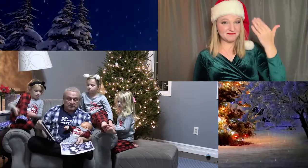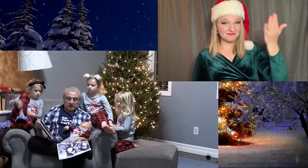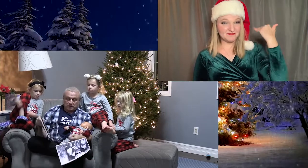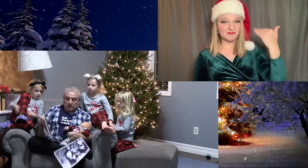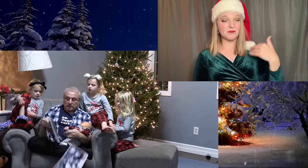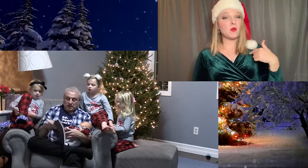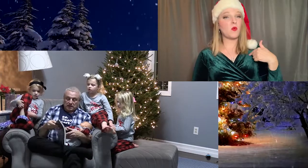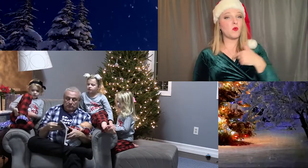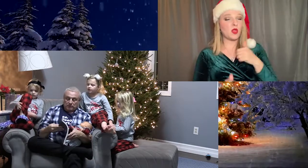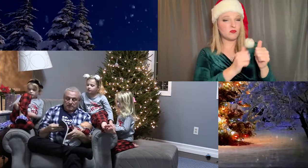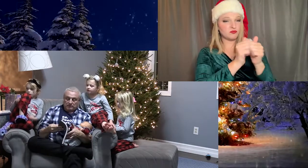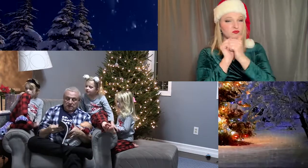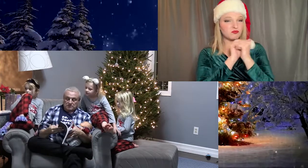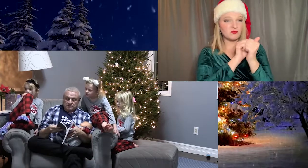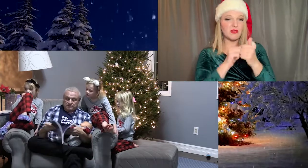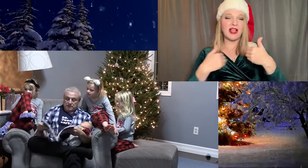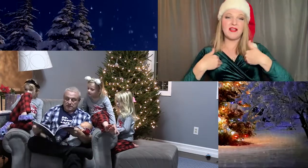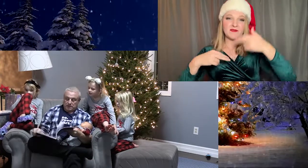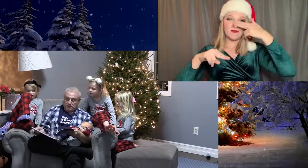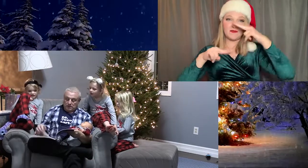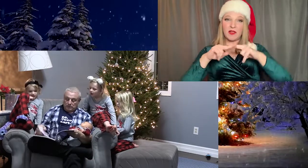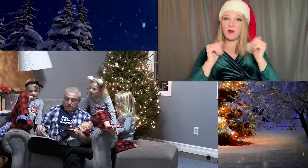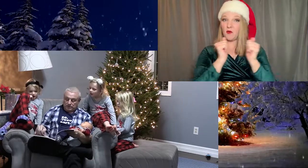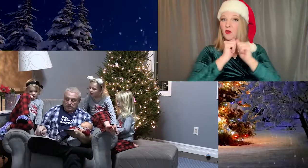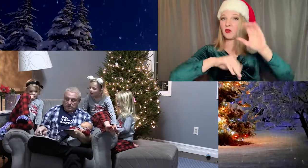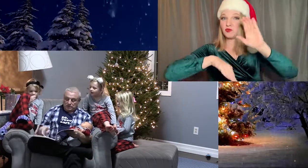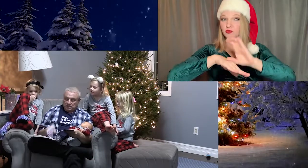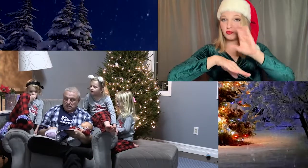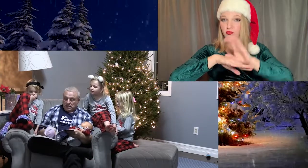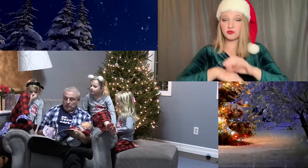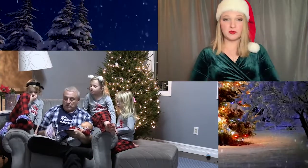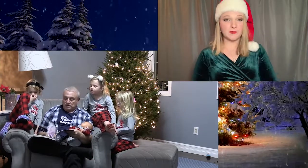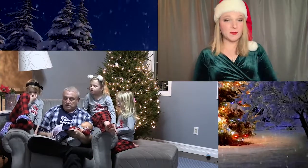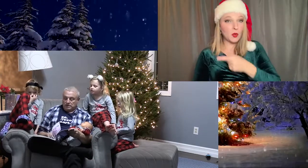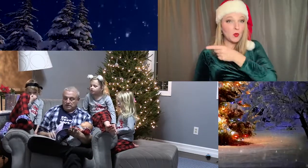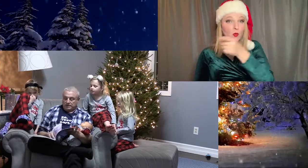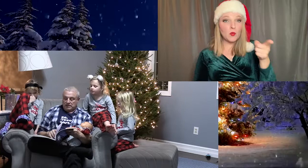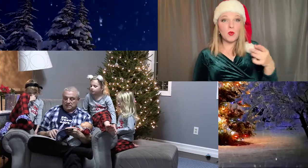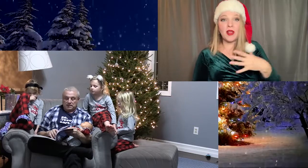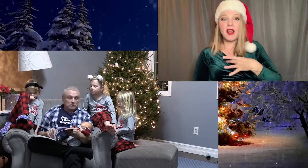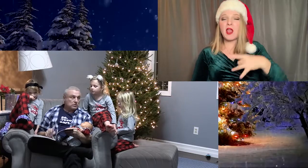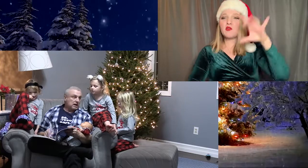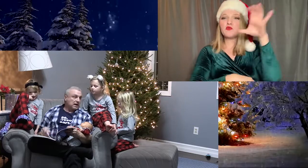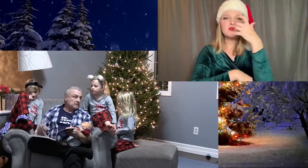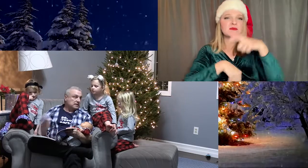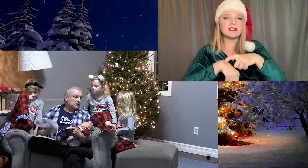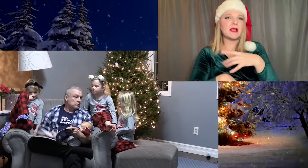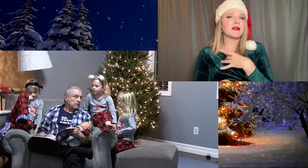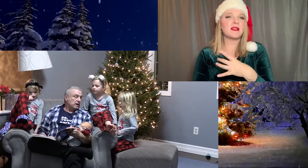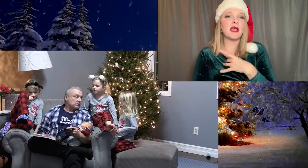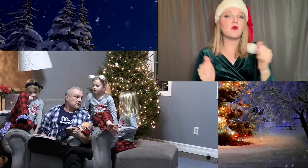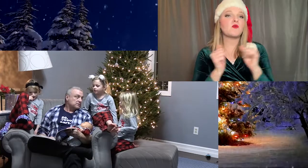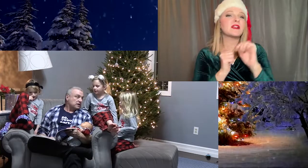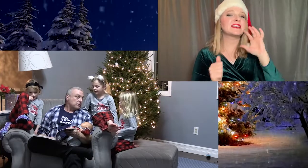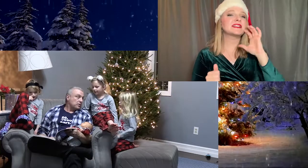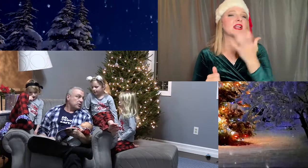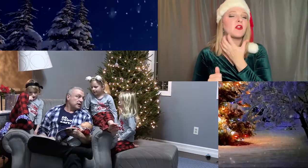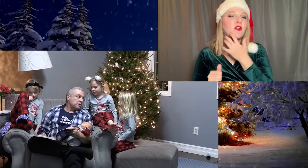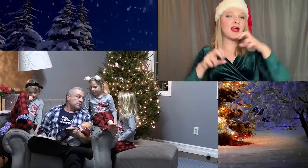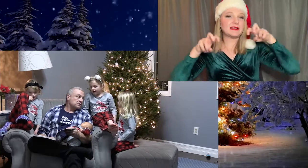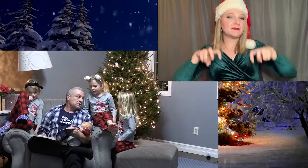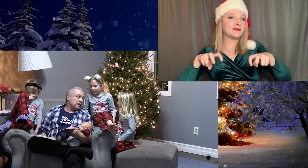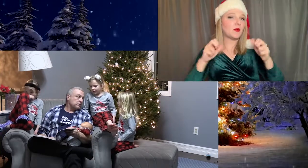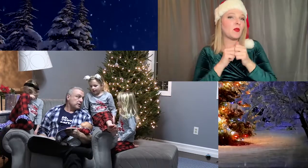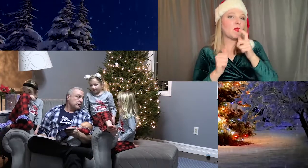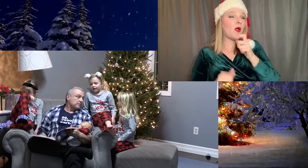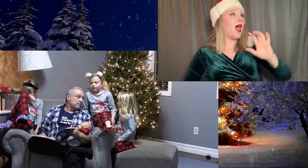would get together and we would have lots of fun with the church. And what's one of the things that you guys like to do around Christmas time? Who do you get